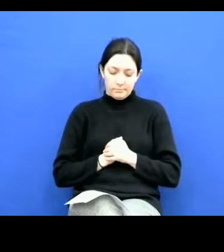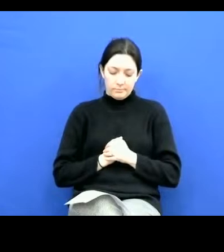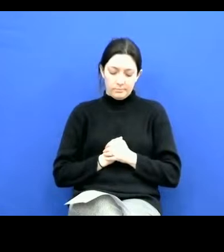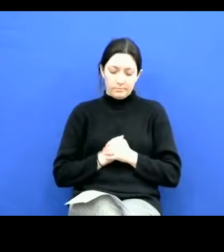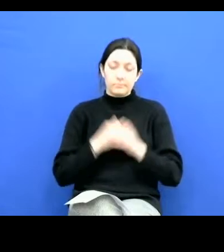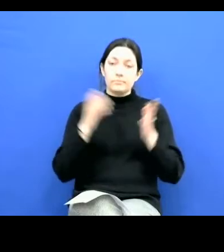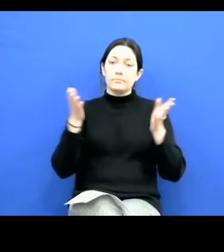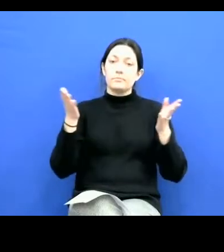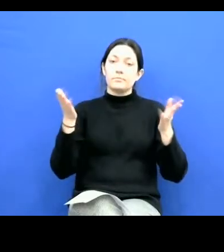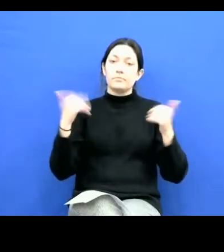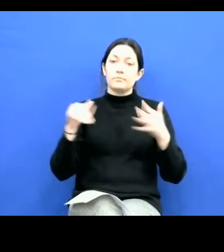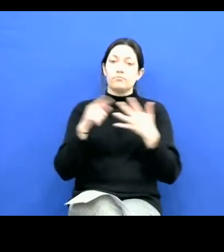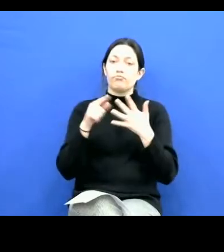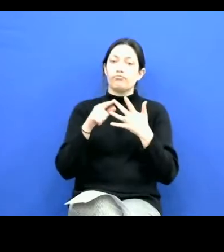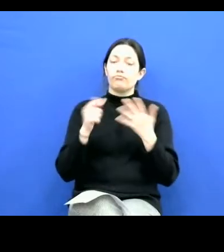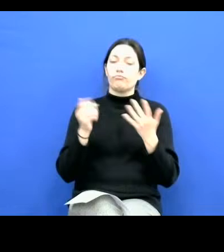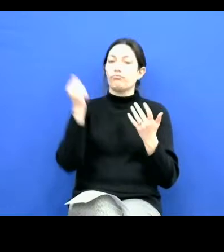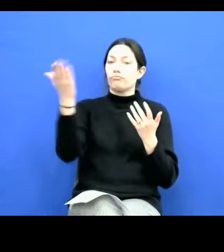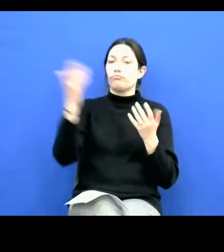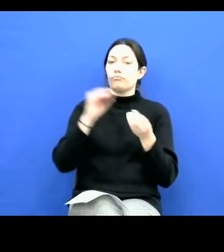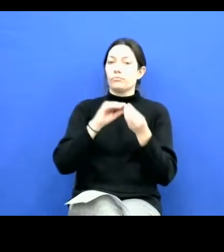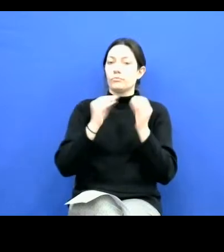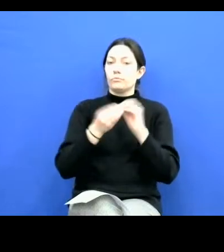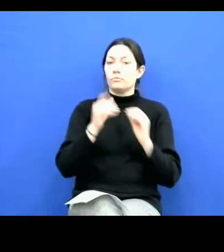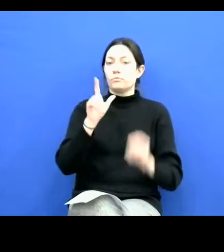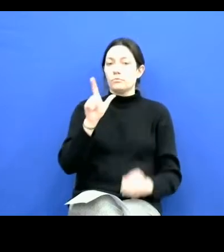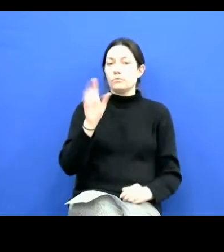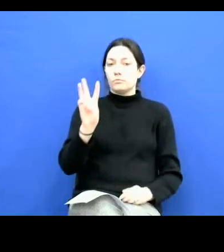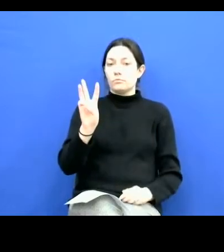Fellow board members, I have resolution